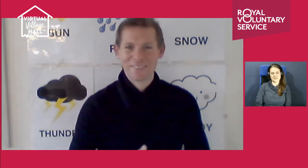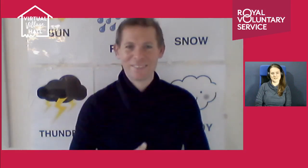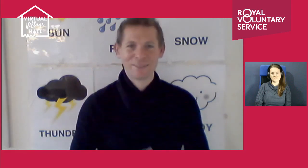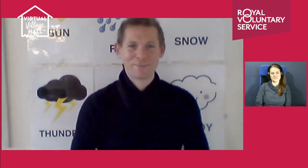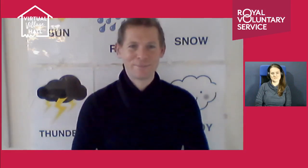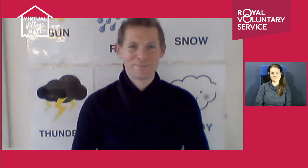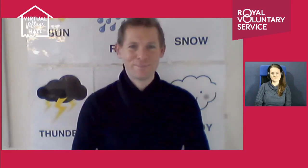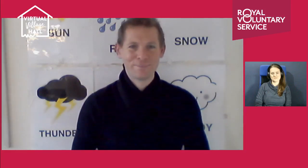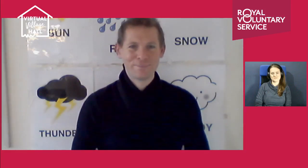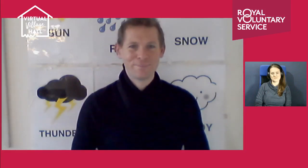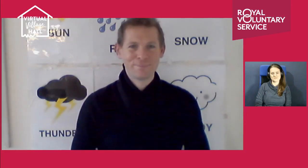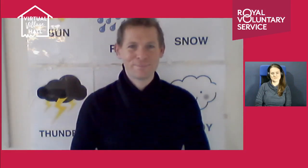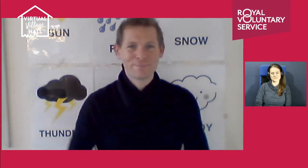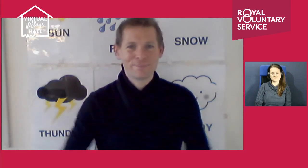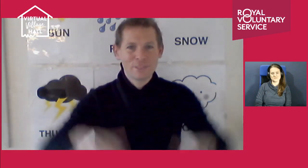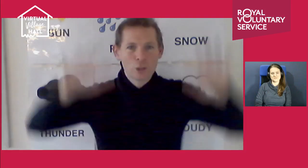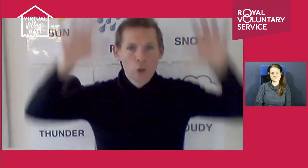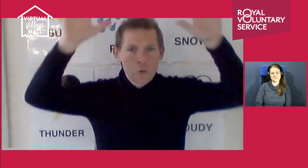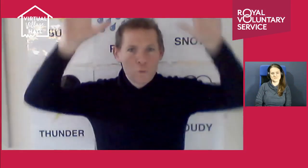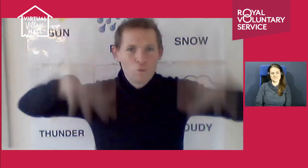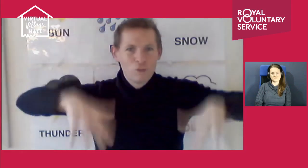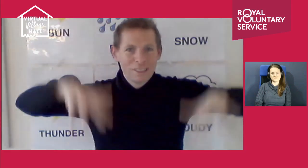Number 5.